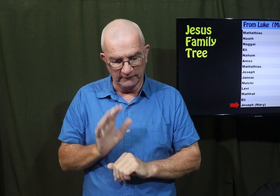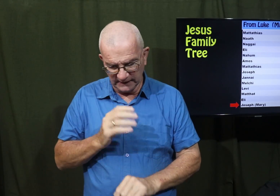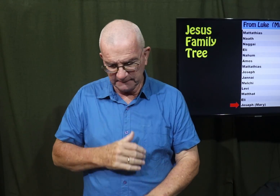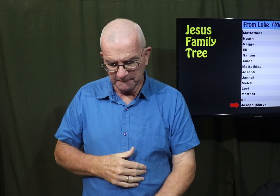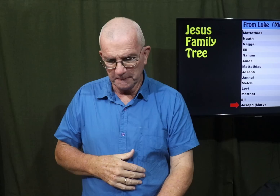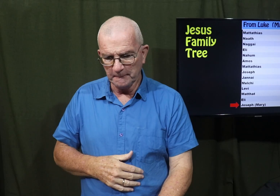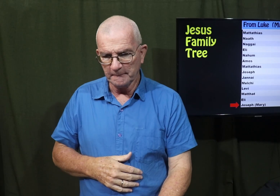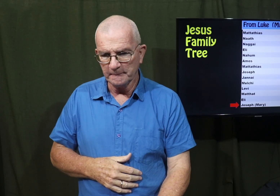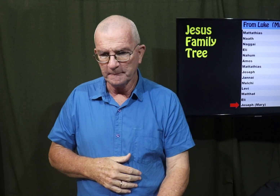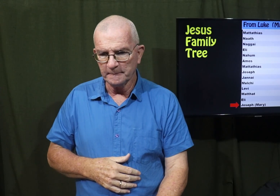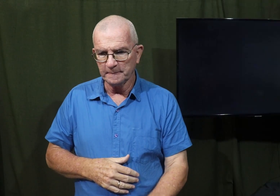yourself okay?